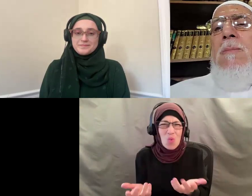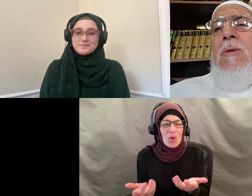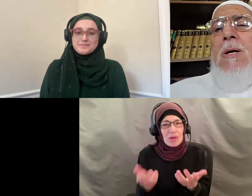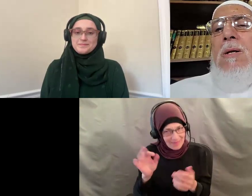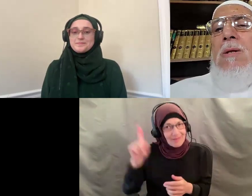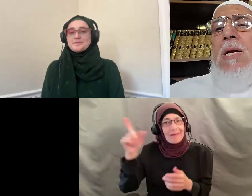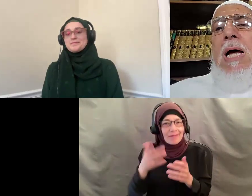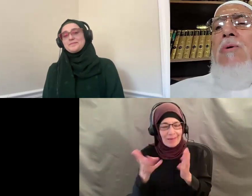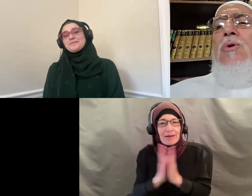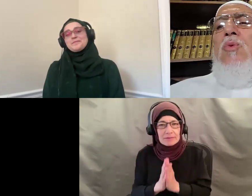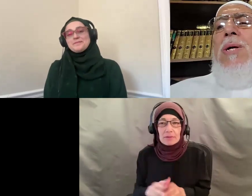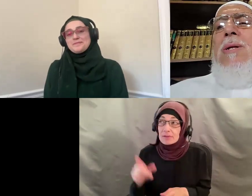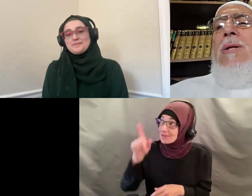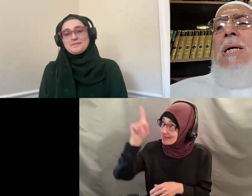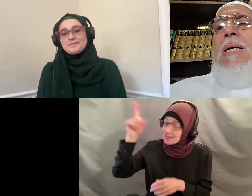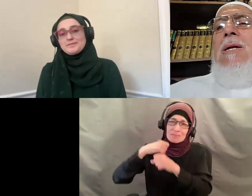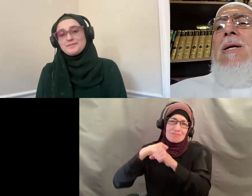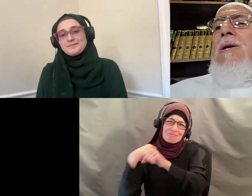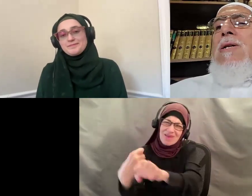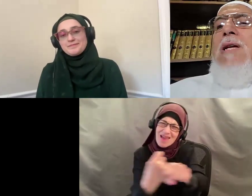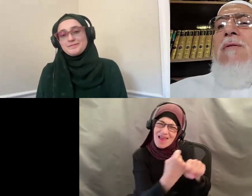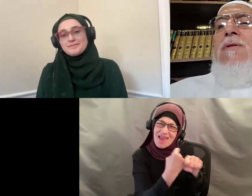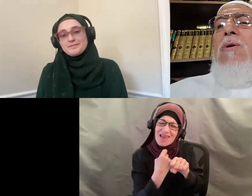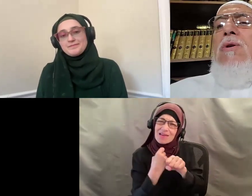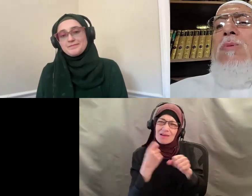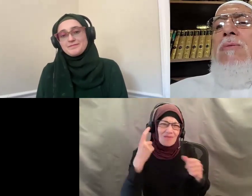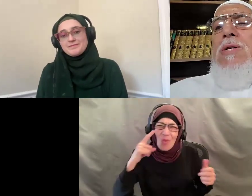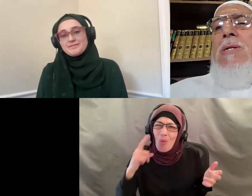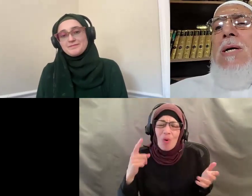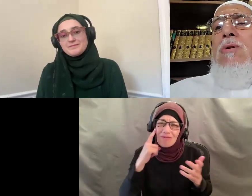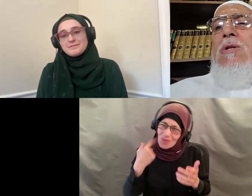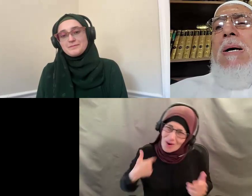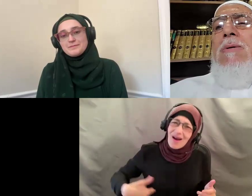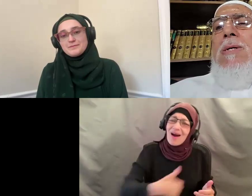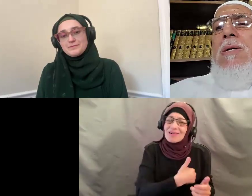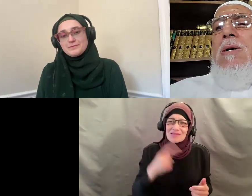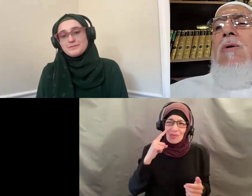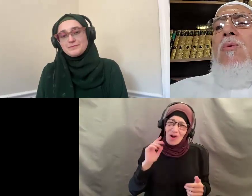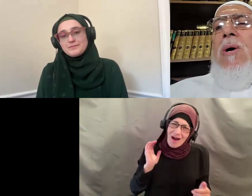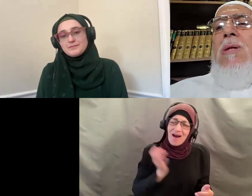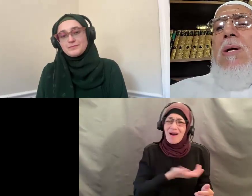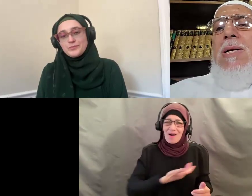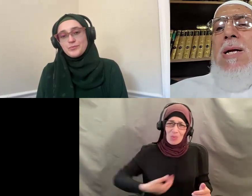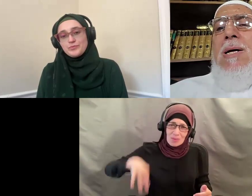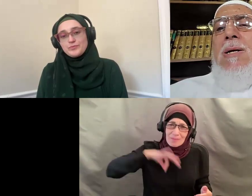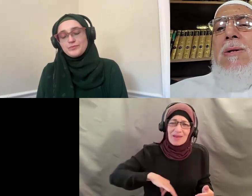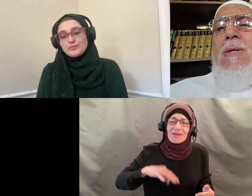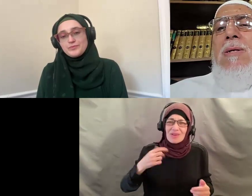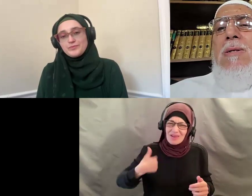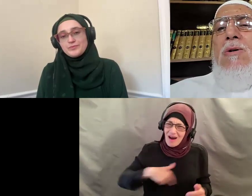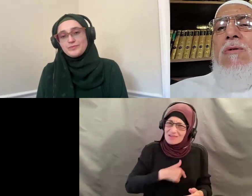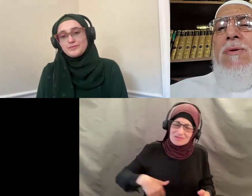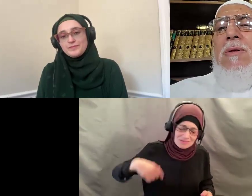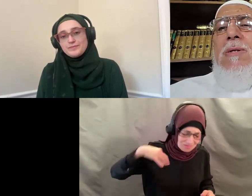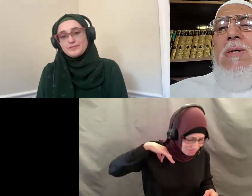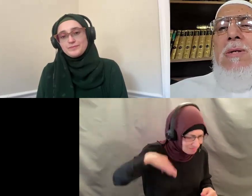benefit, then how could we receive those provisions and those bounties with denial? This